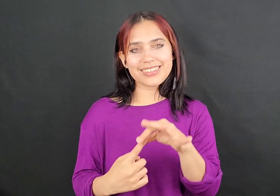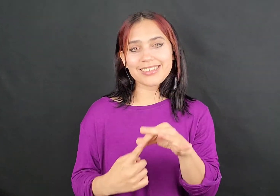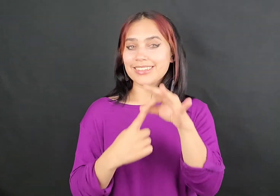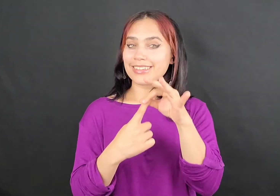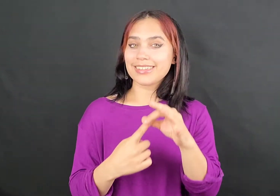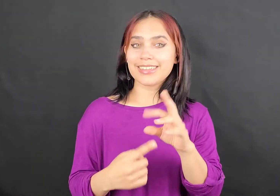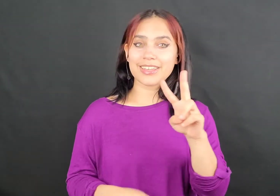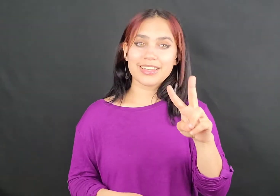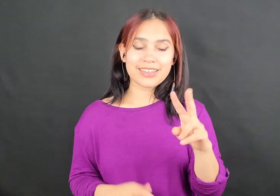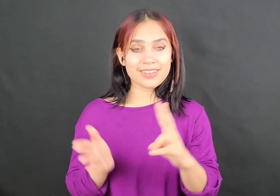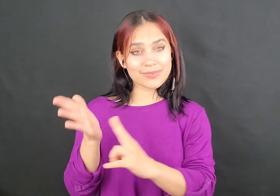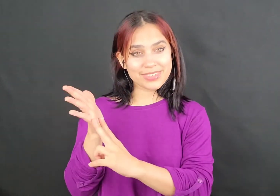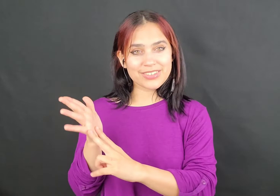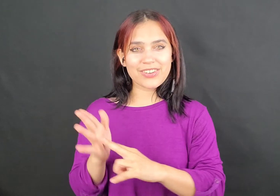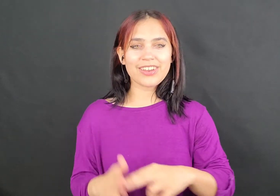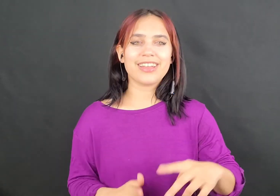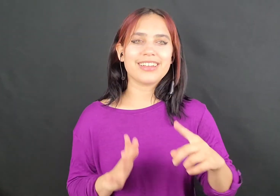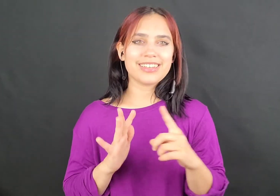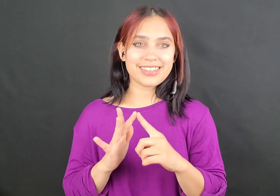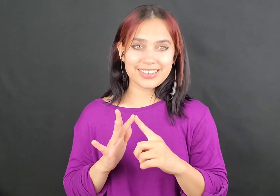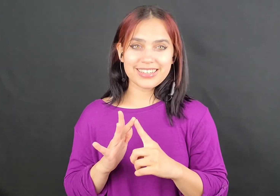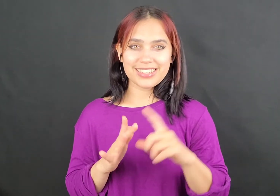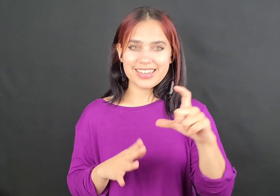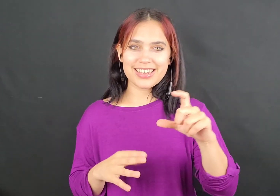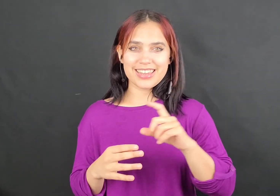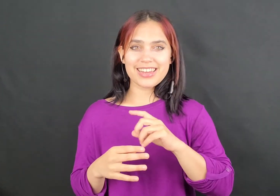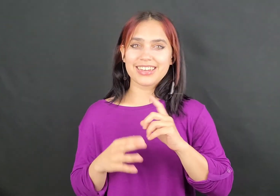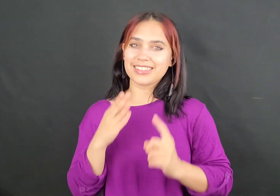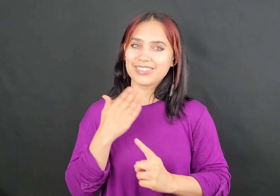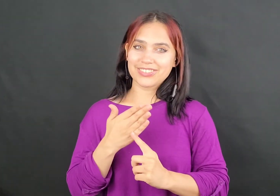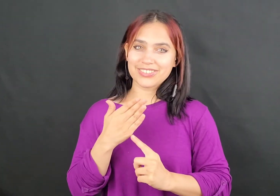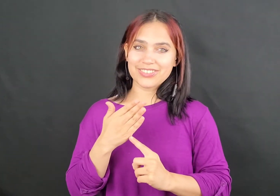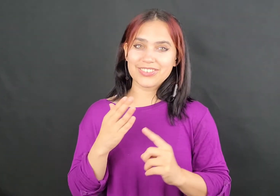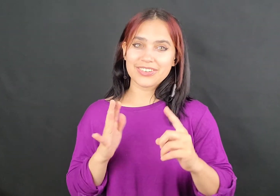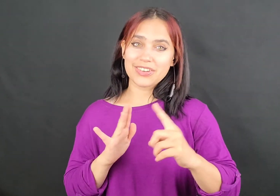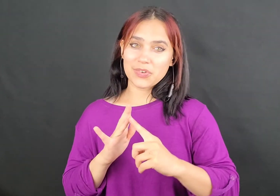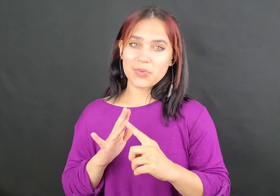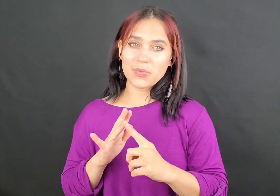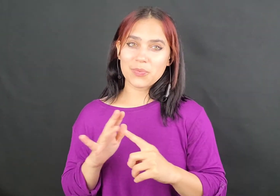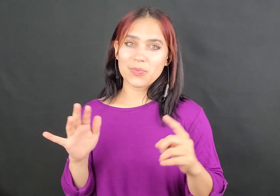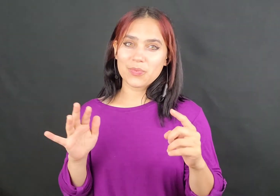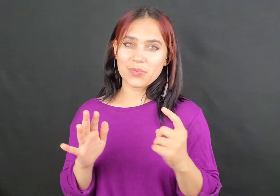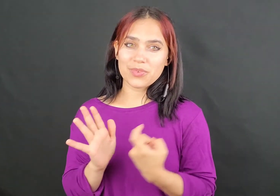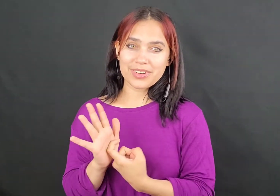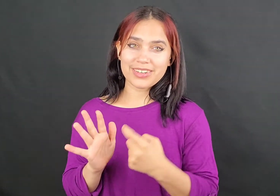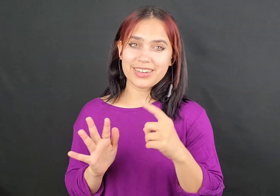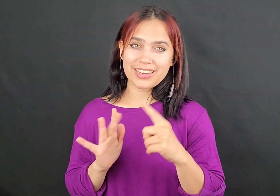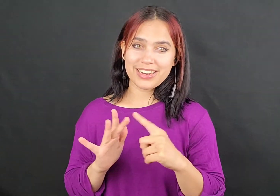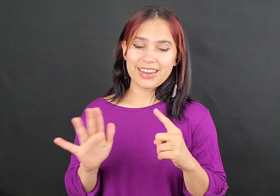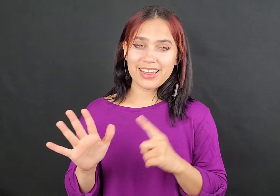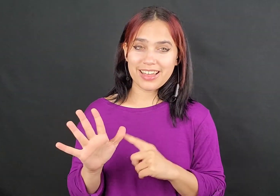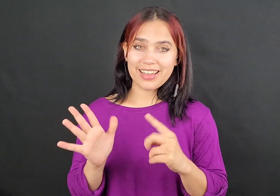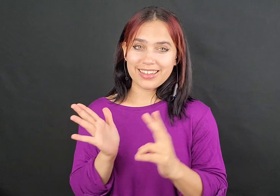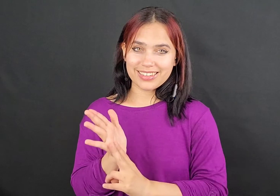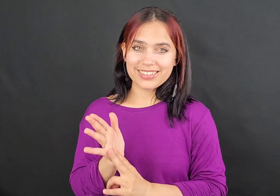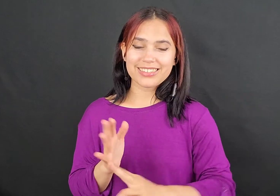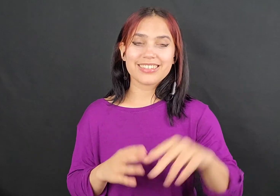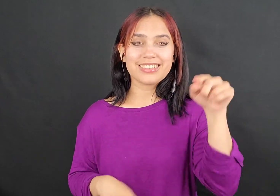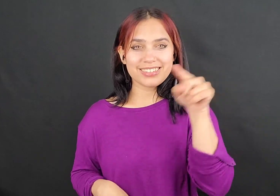to visitors and makes a unique auditorium for concerts, dance, and drama. With a seating capacity of 400 to